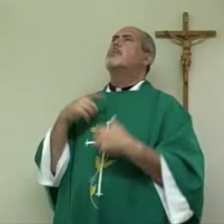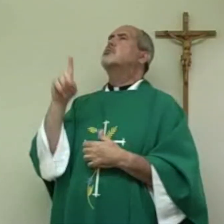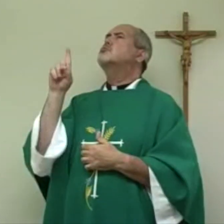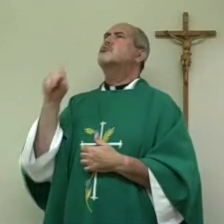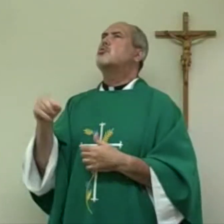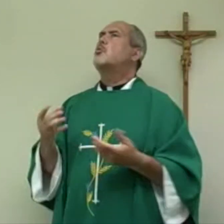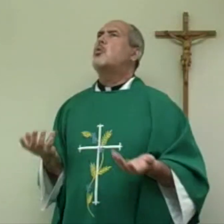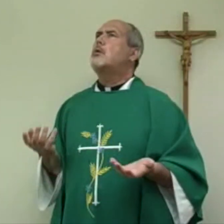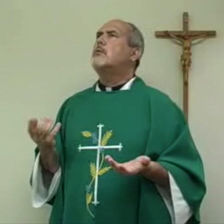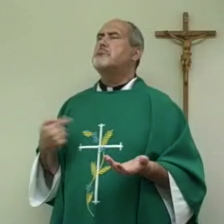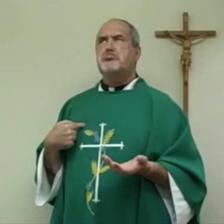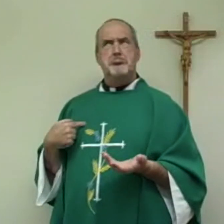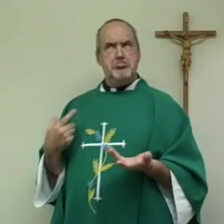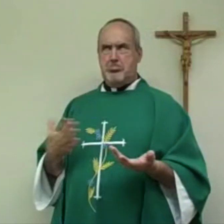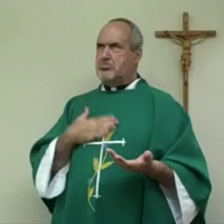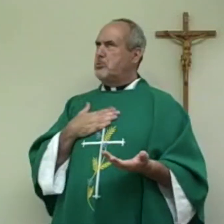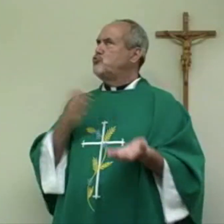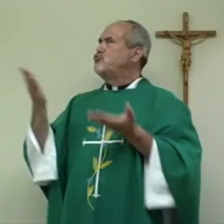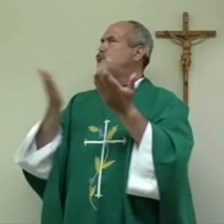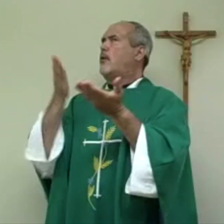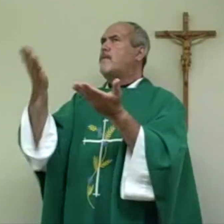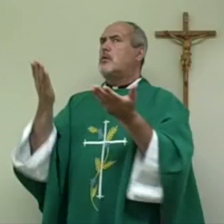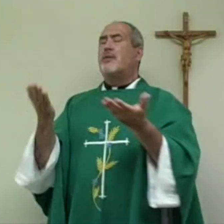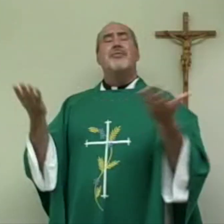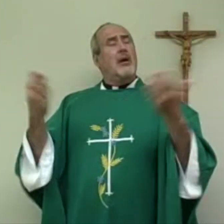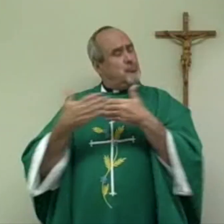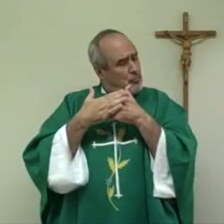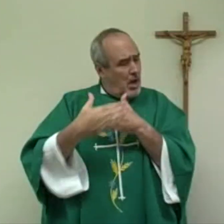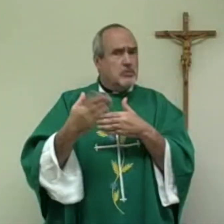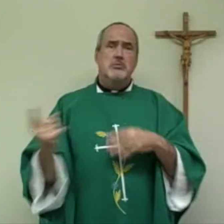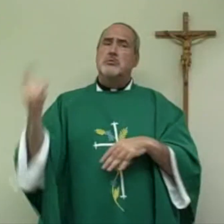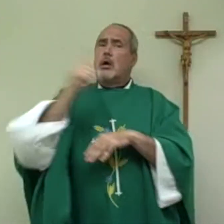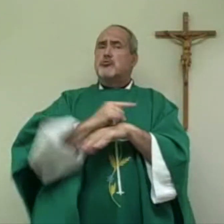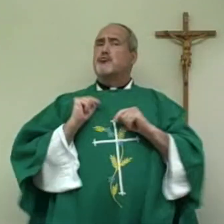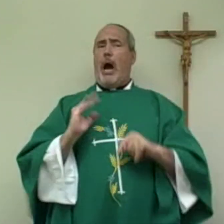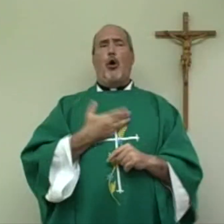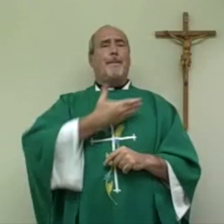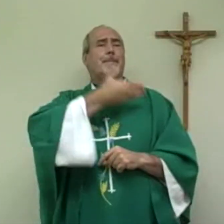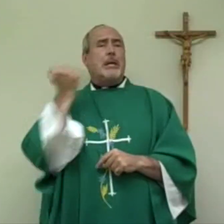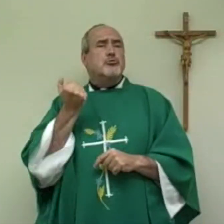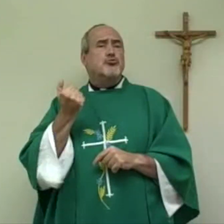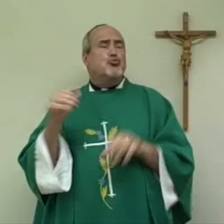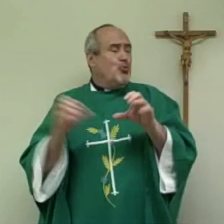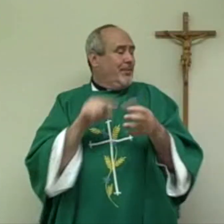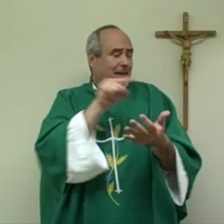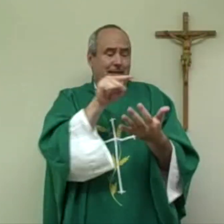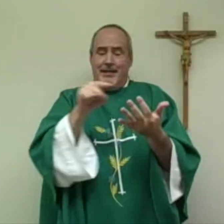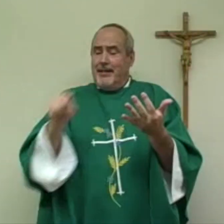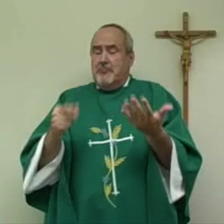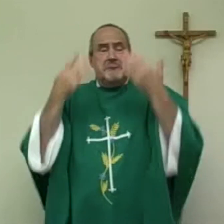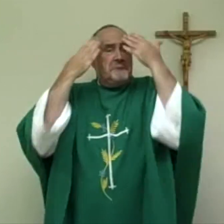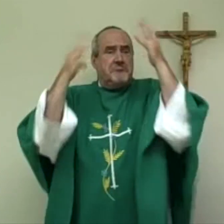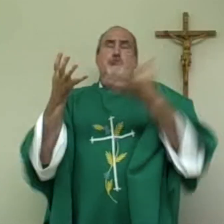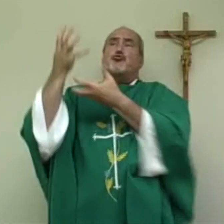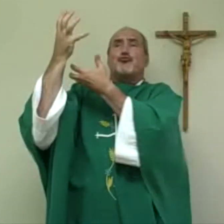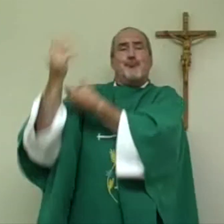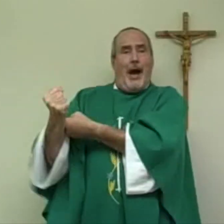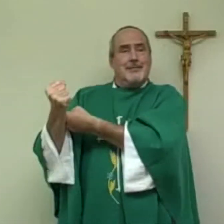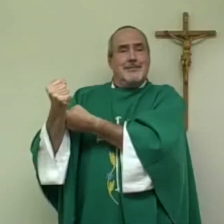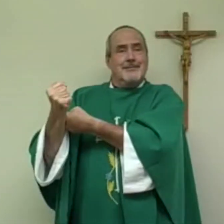ask God, "What is it you want of me today? I am happy to serve you." and the next day we try and do our best.